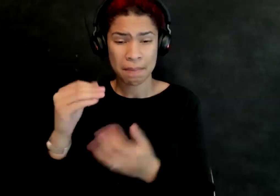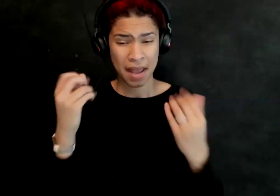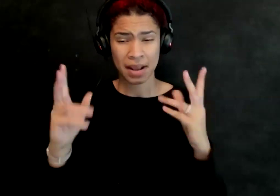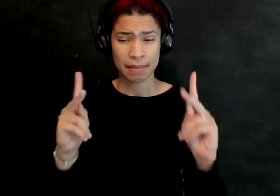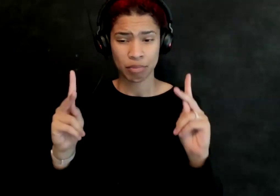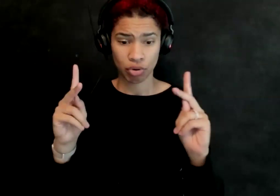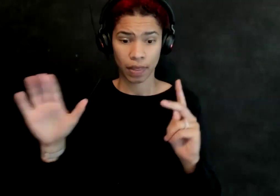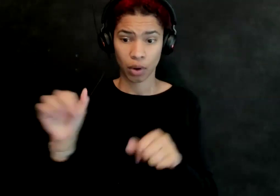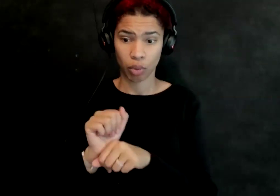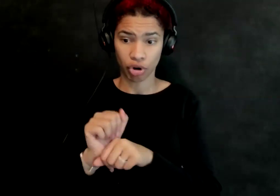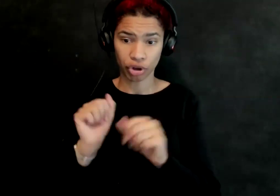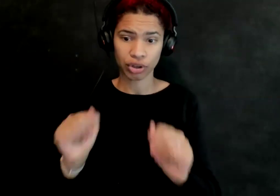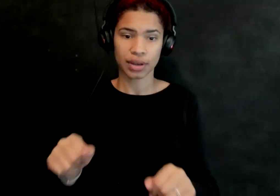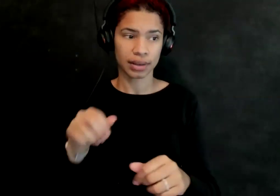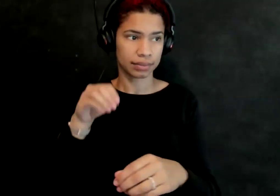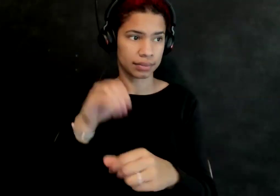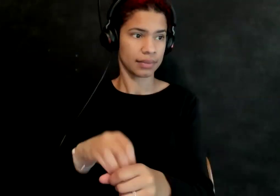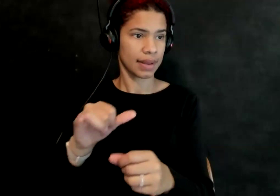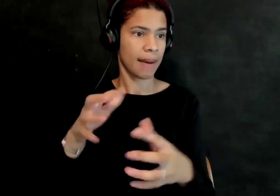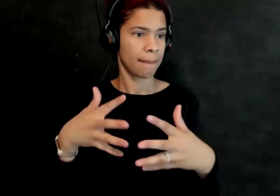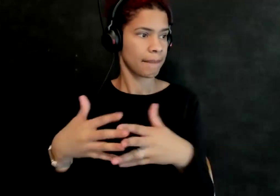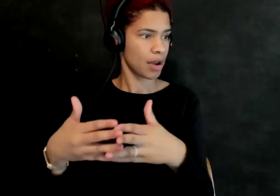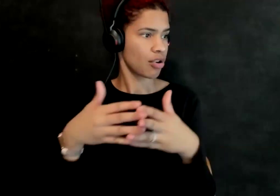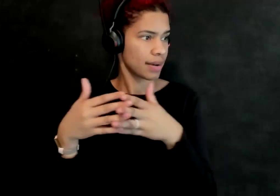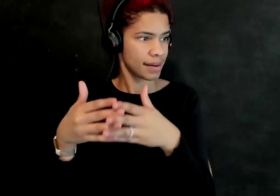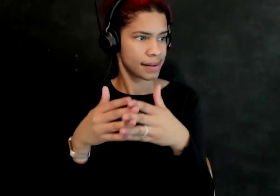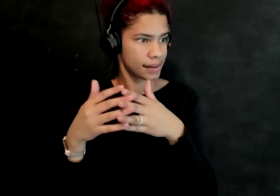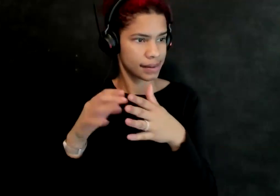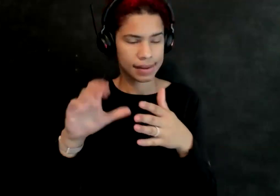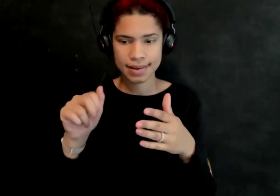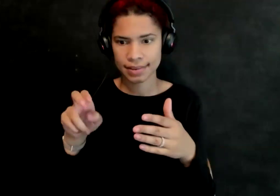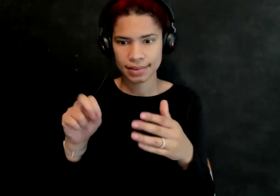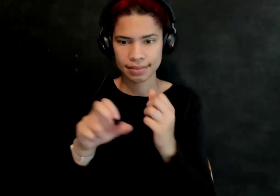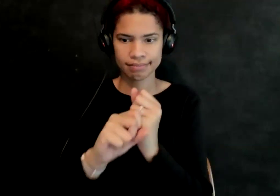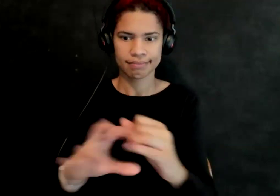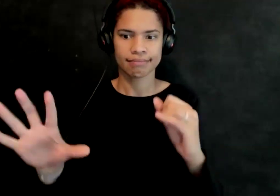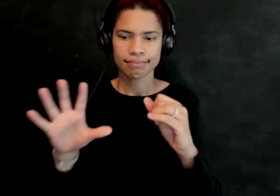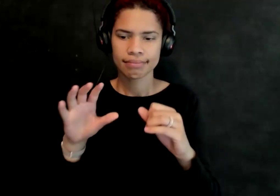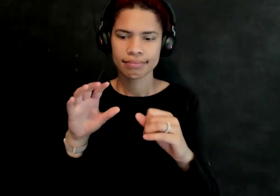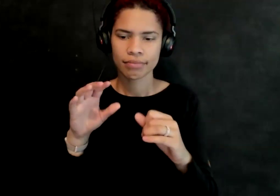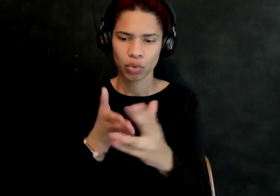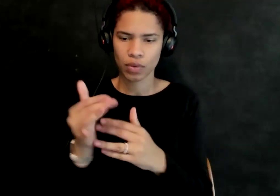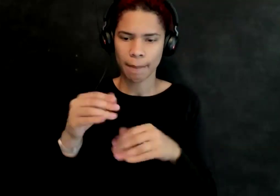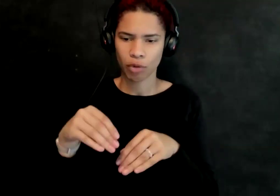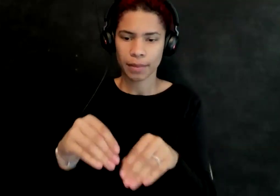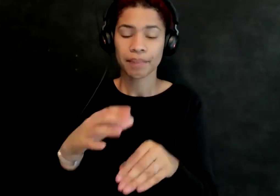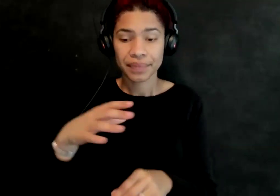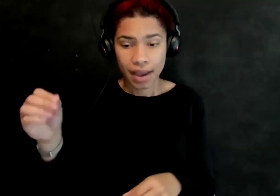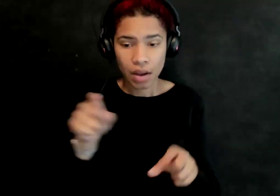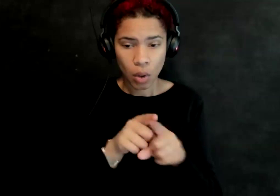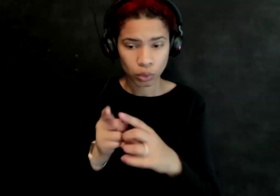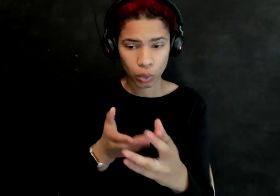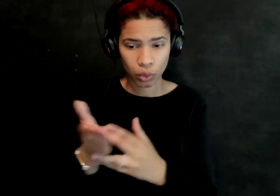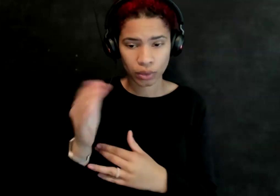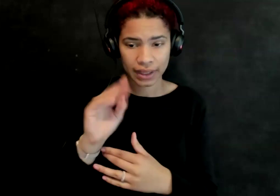into the American canon through this movement. Another big movement that came later that this led to through the civil rights movement was the